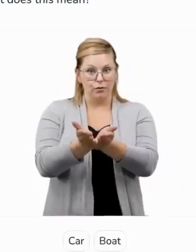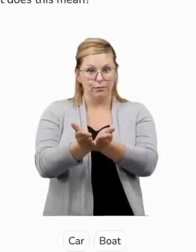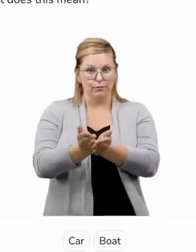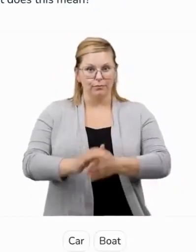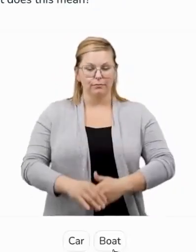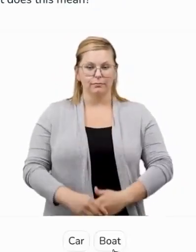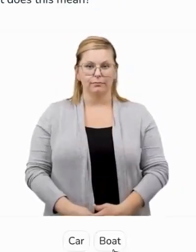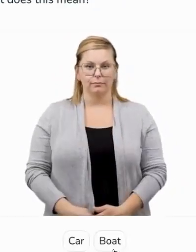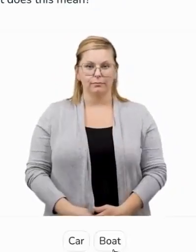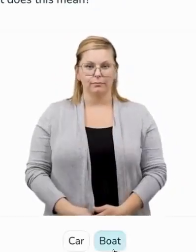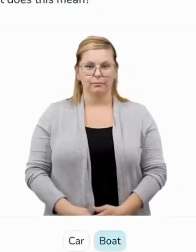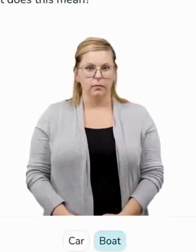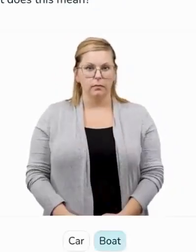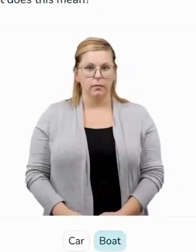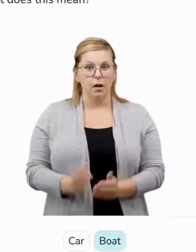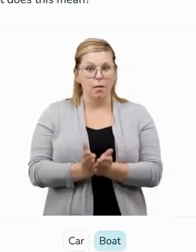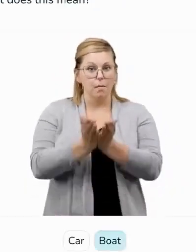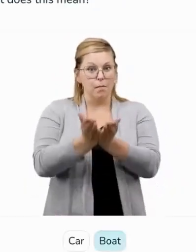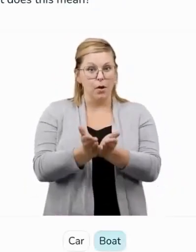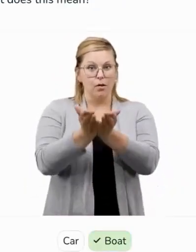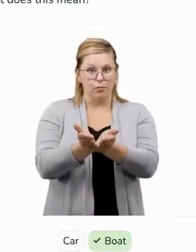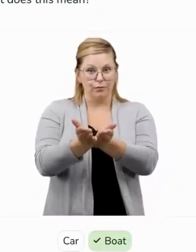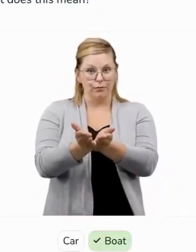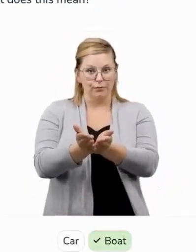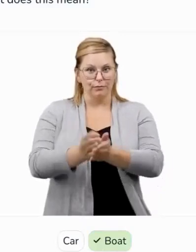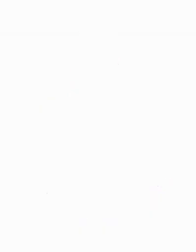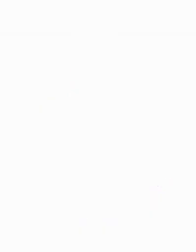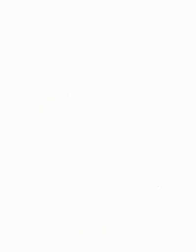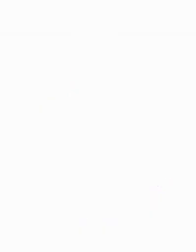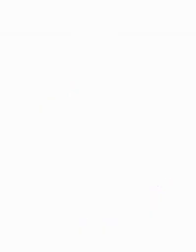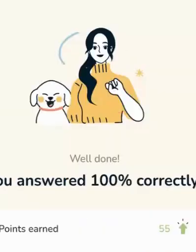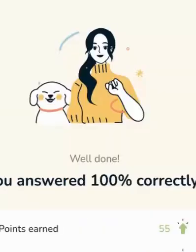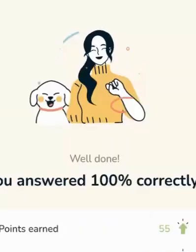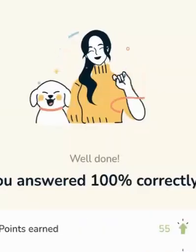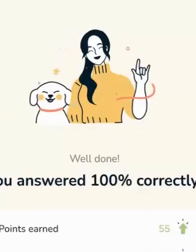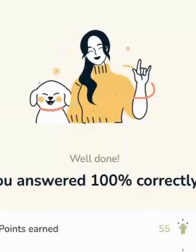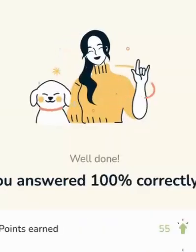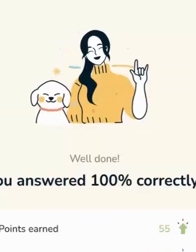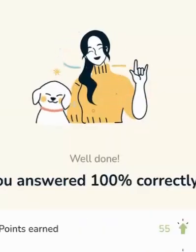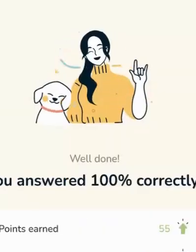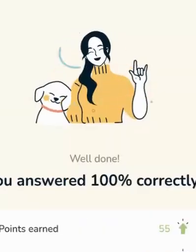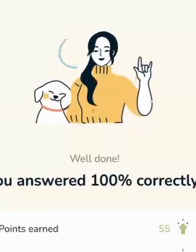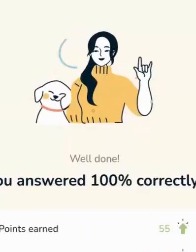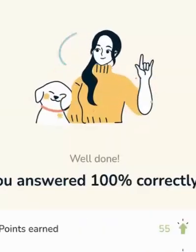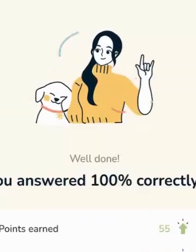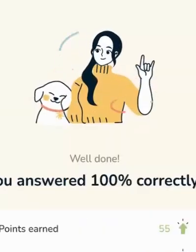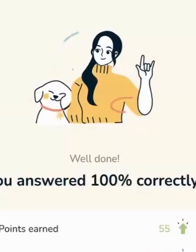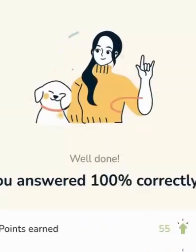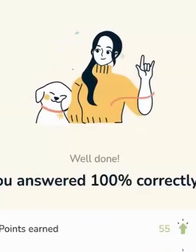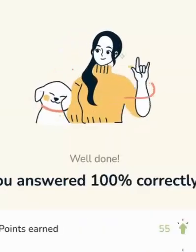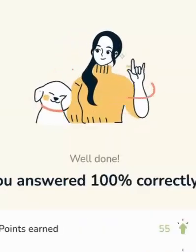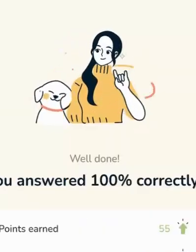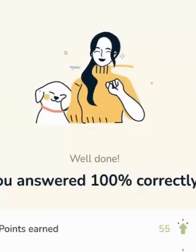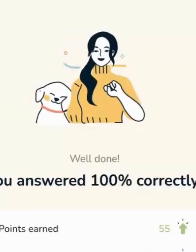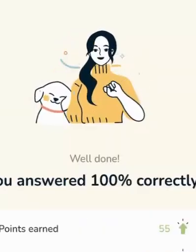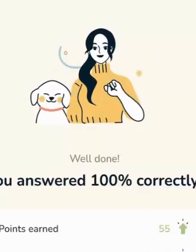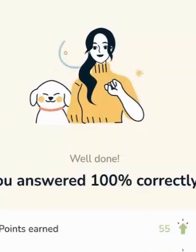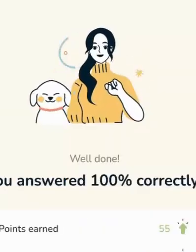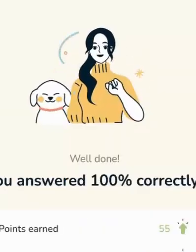kind of continue on this trajectory. This is, of course, the very first lesson, which is a absolute introductory